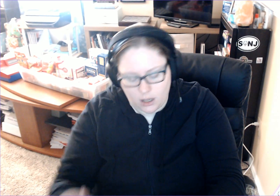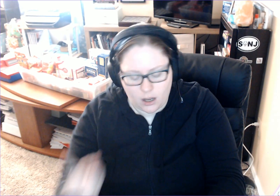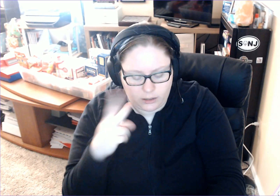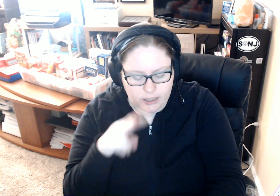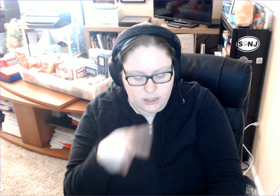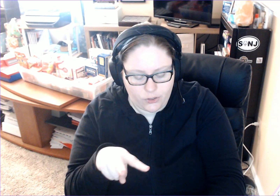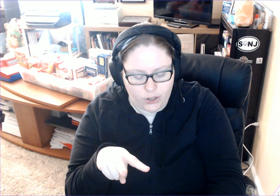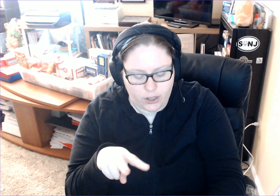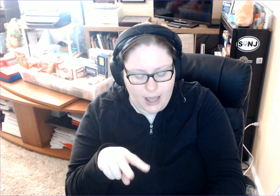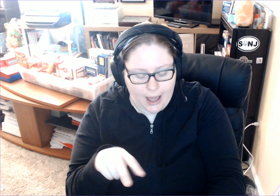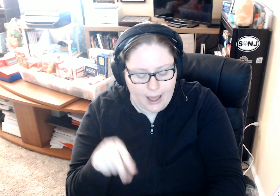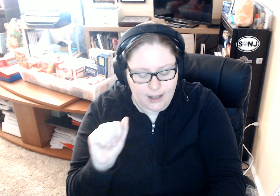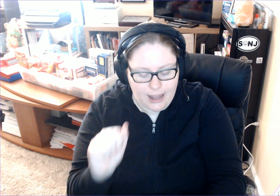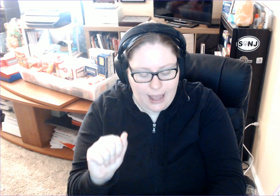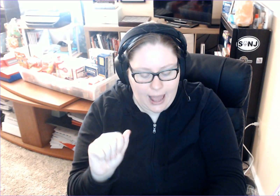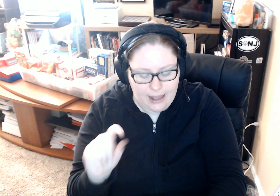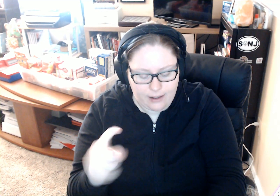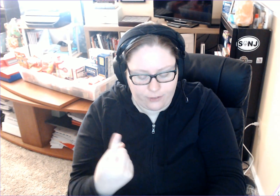Let's look at A first.